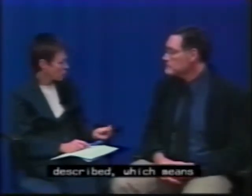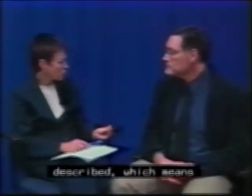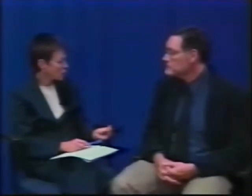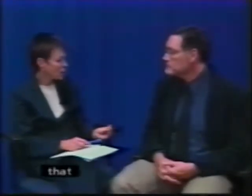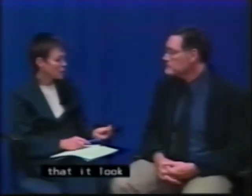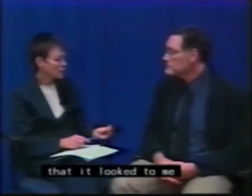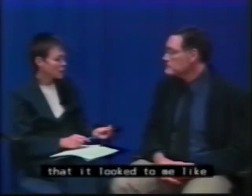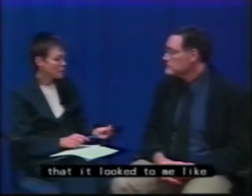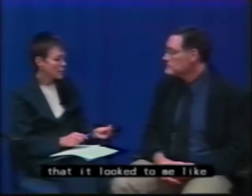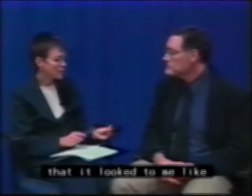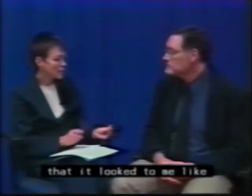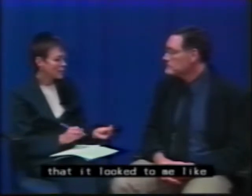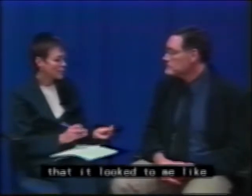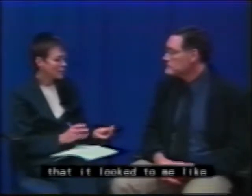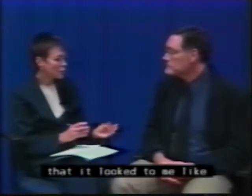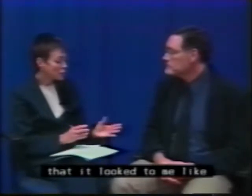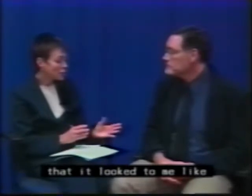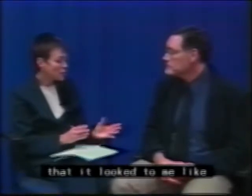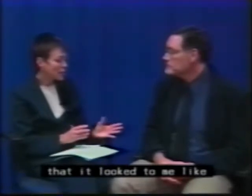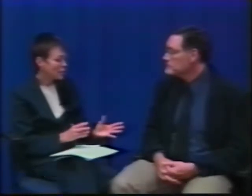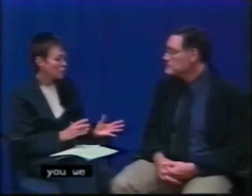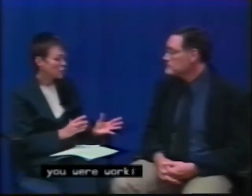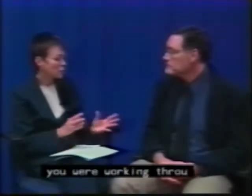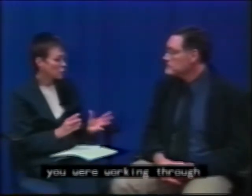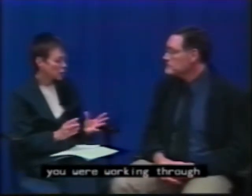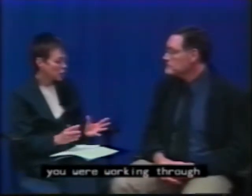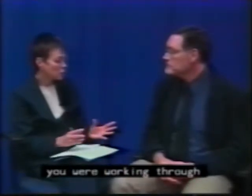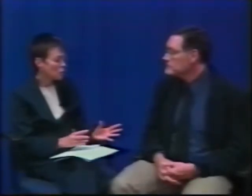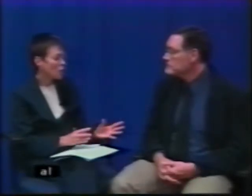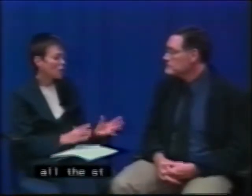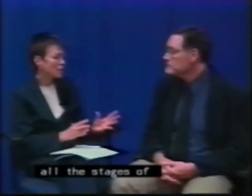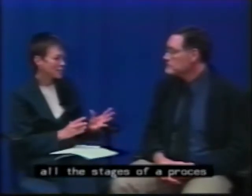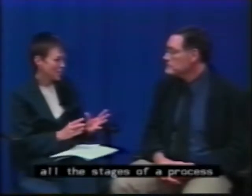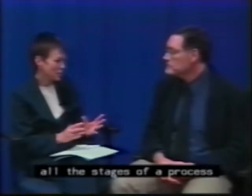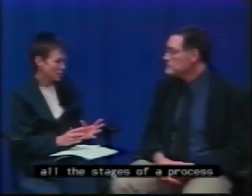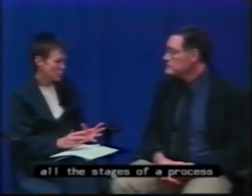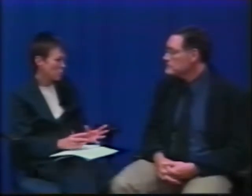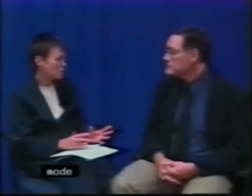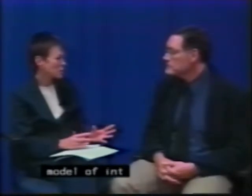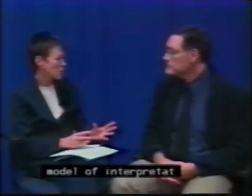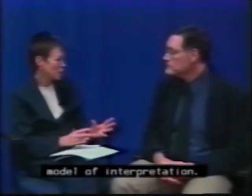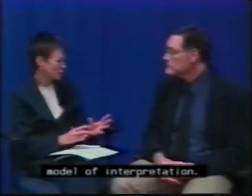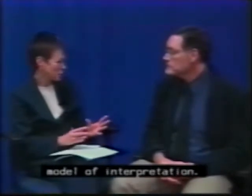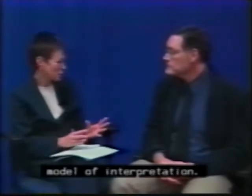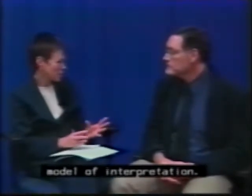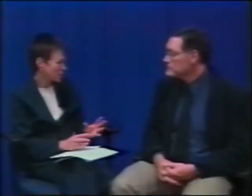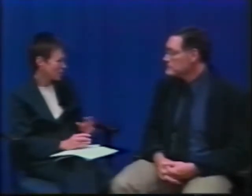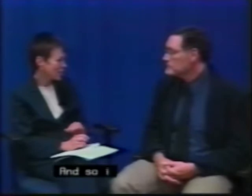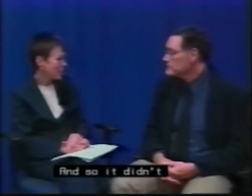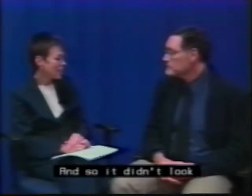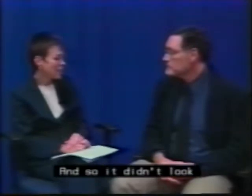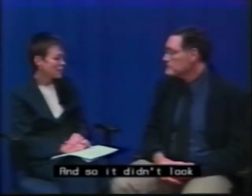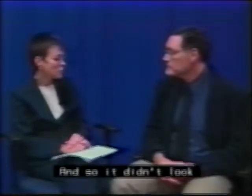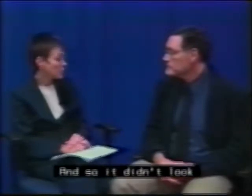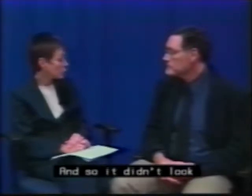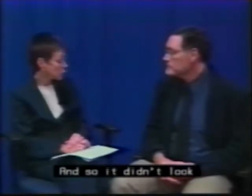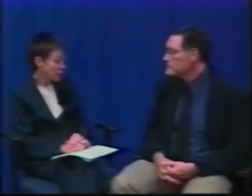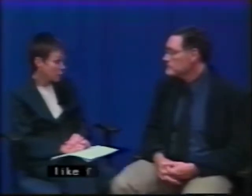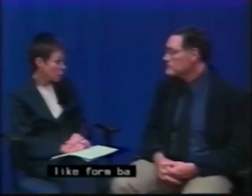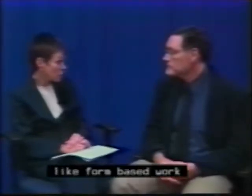which means that it looked to me like you were working through all of the stages of a process model of interpretation. And so it didn't look like